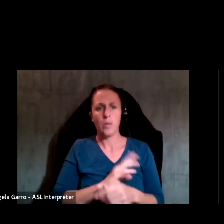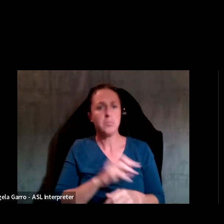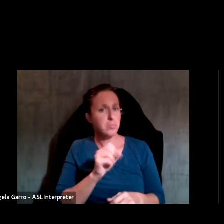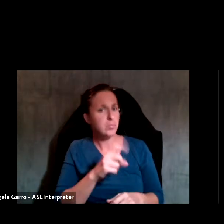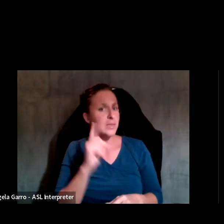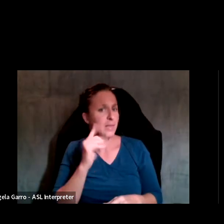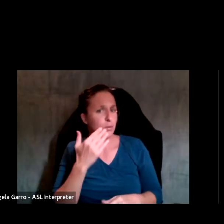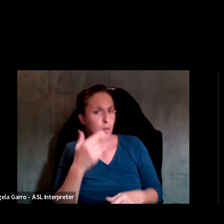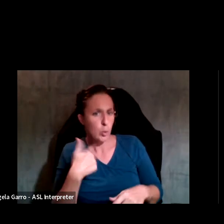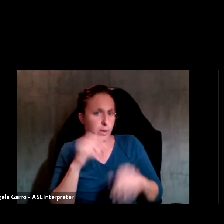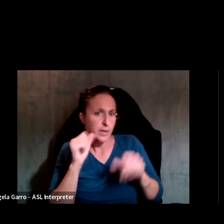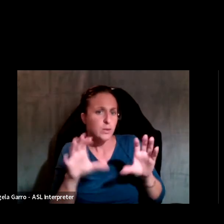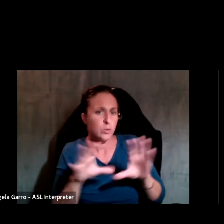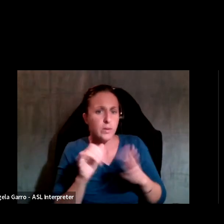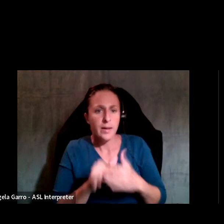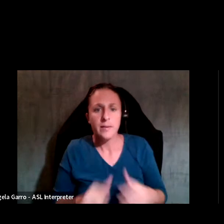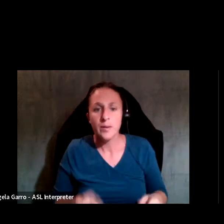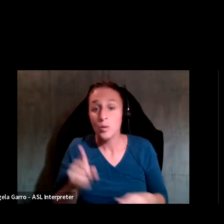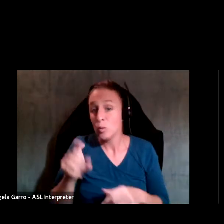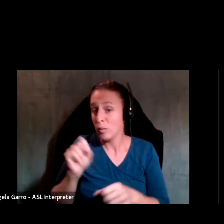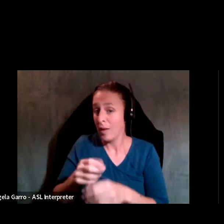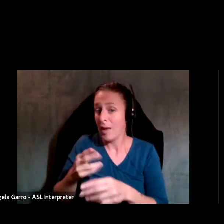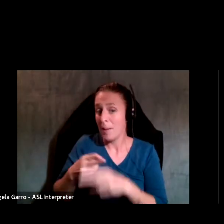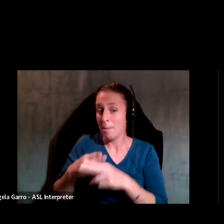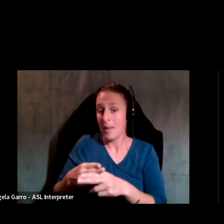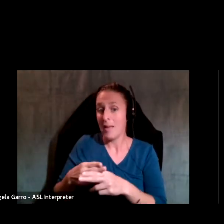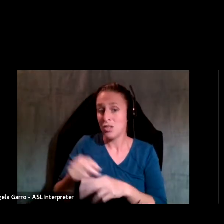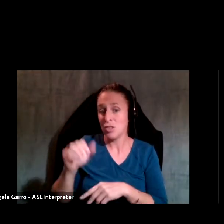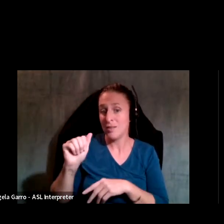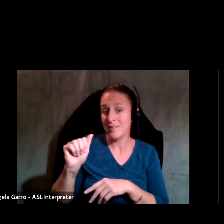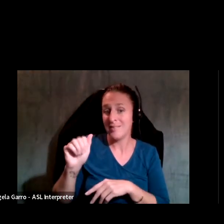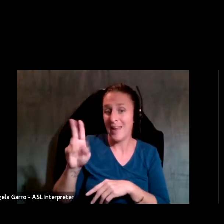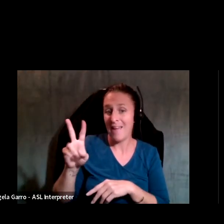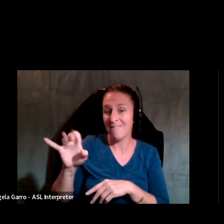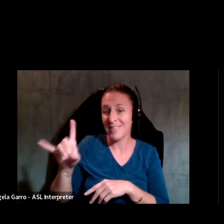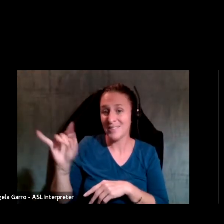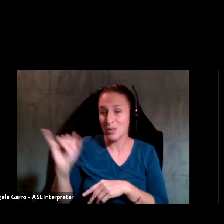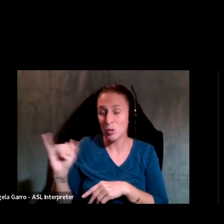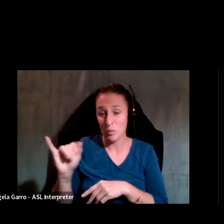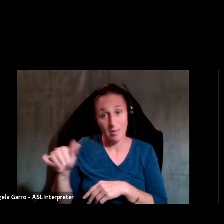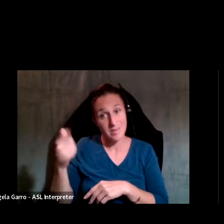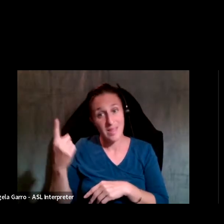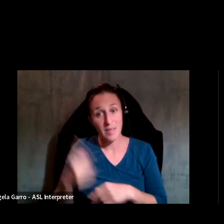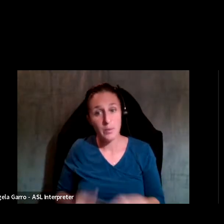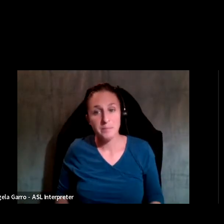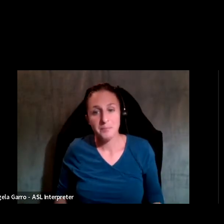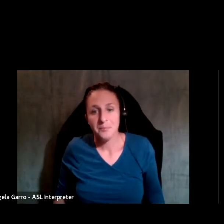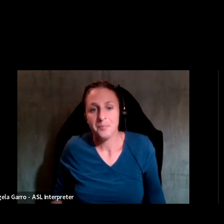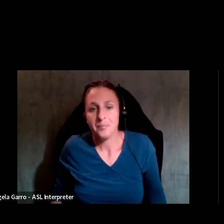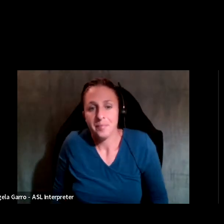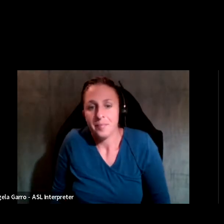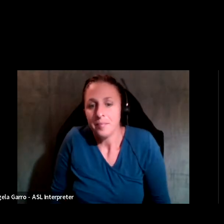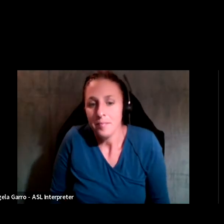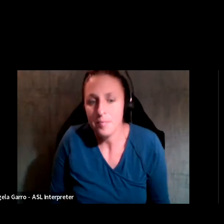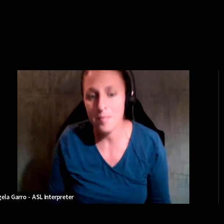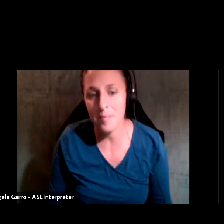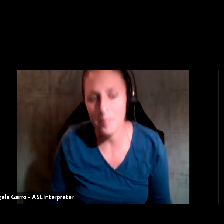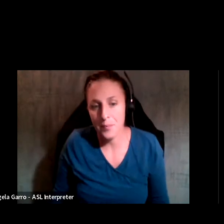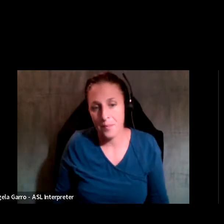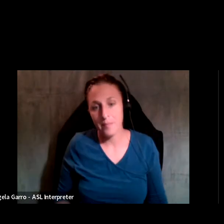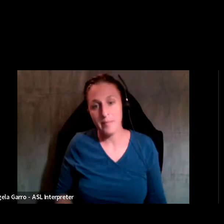that. You didn't even mention Avid, but I mean, yeah, no, that's another one. It's another one. Yeah. So I'm going to take a turn,